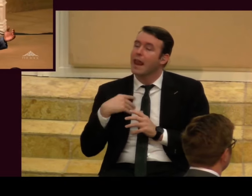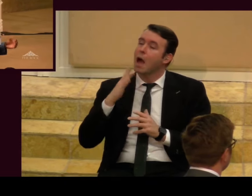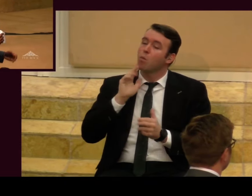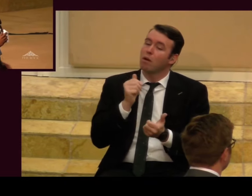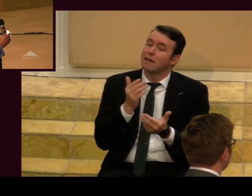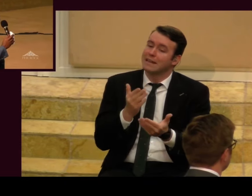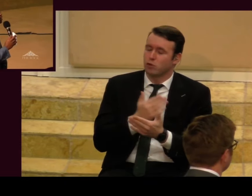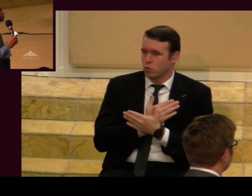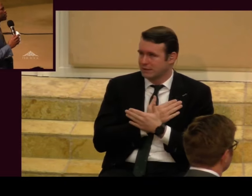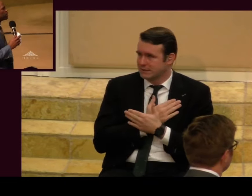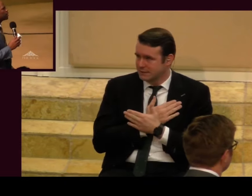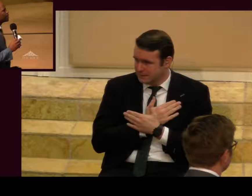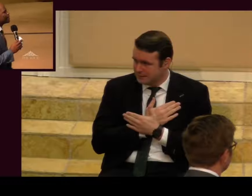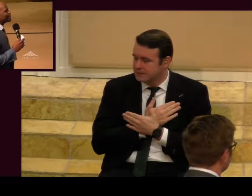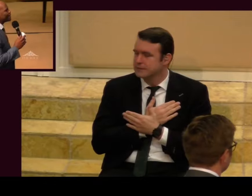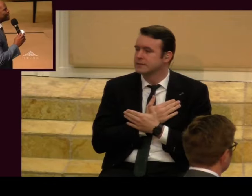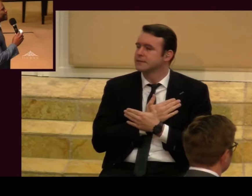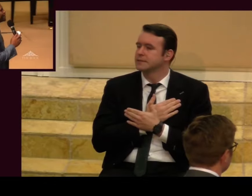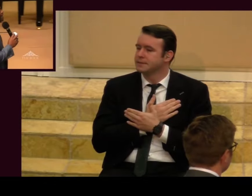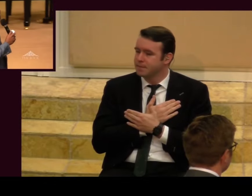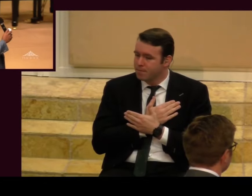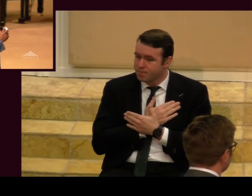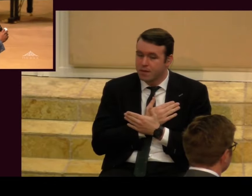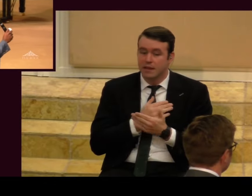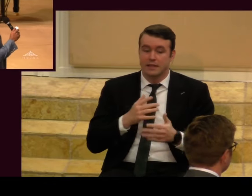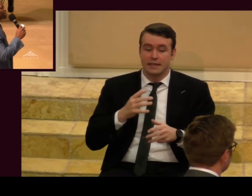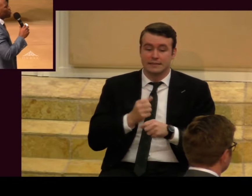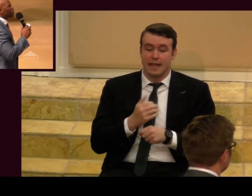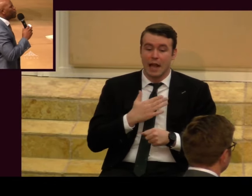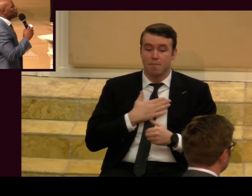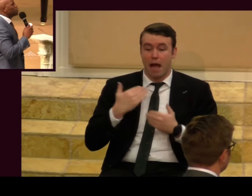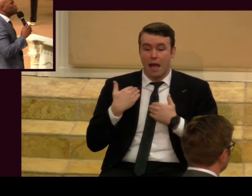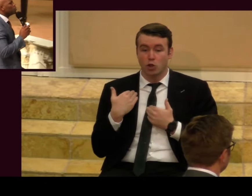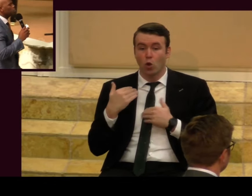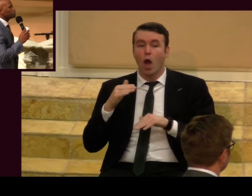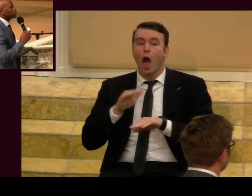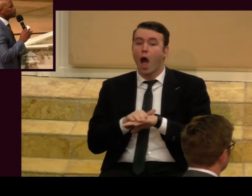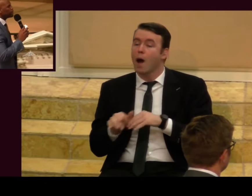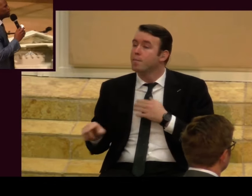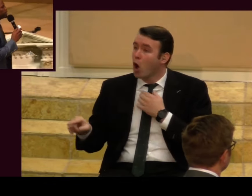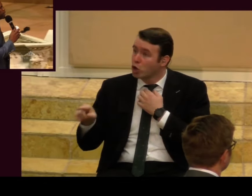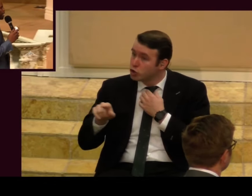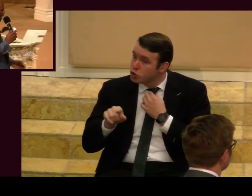He said, and I will give you rest. He said, take my yoke upon you